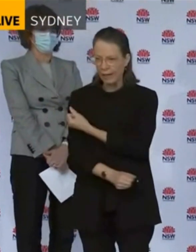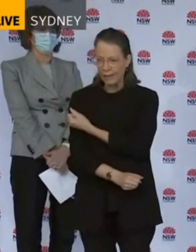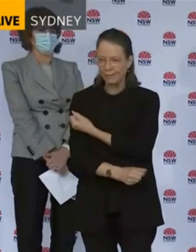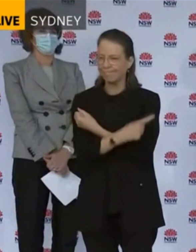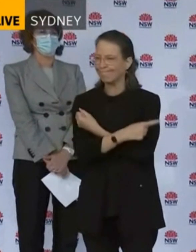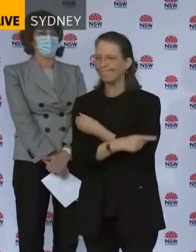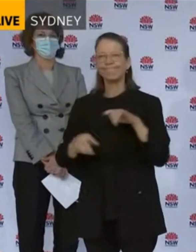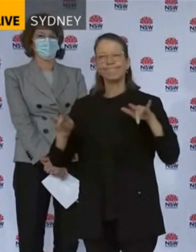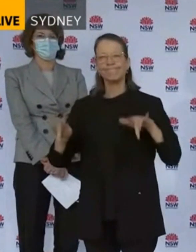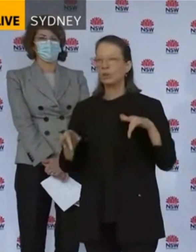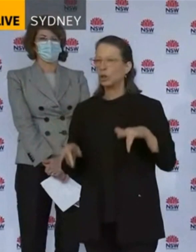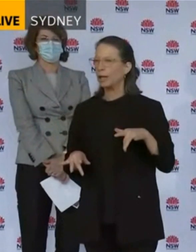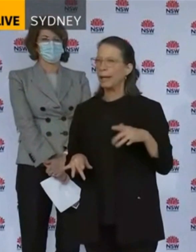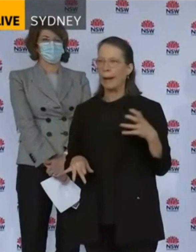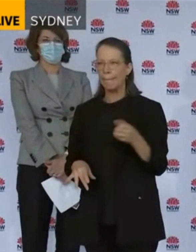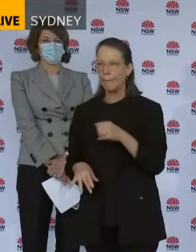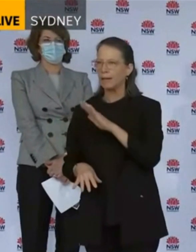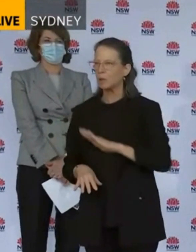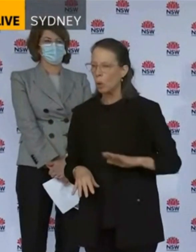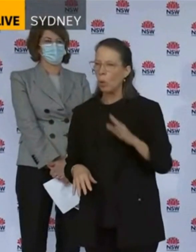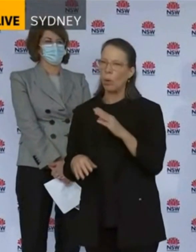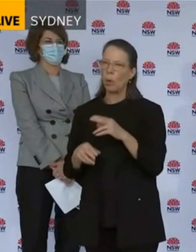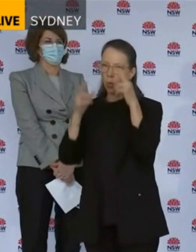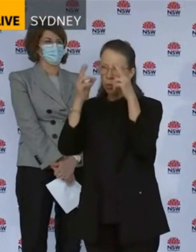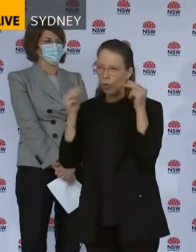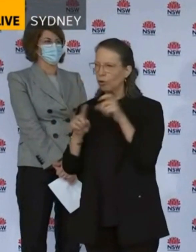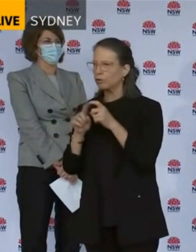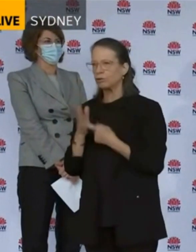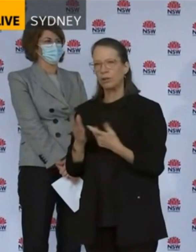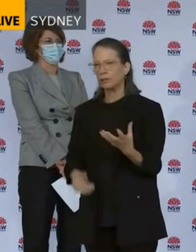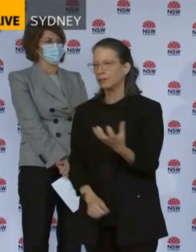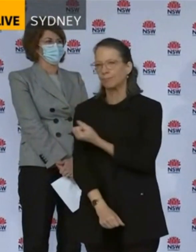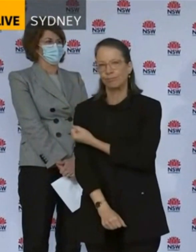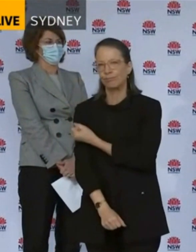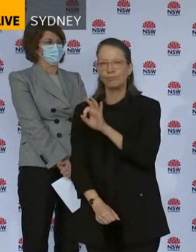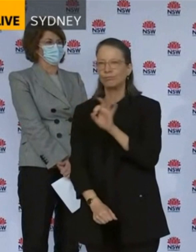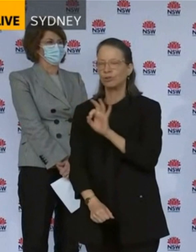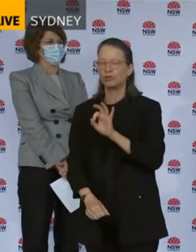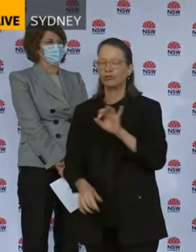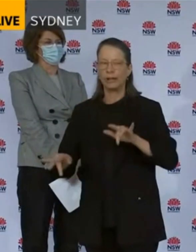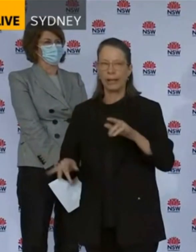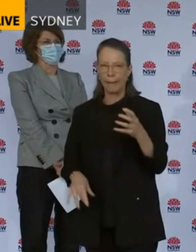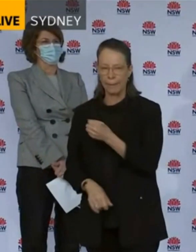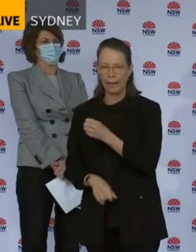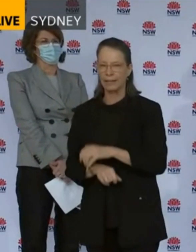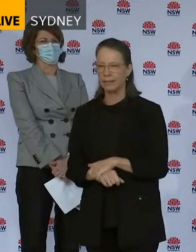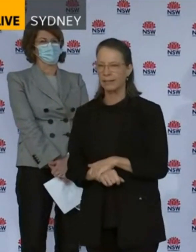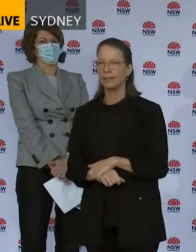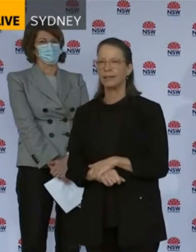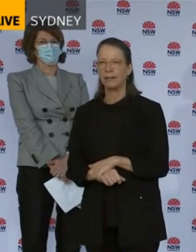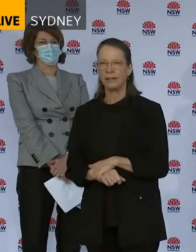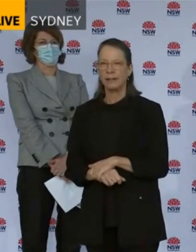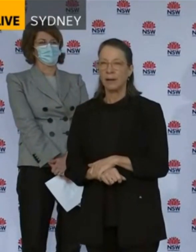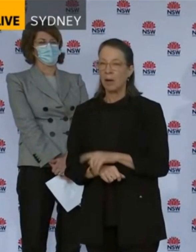mandatory vaccination for all healthcare workers. Certainly, can I just say that we've had incredible access